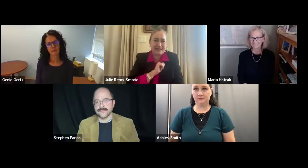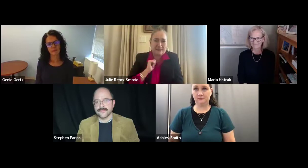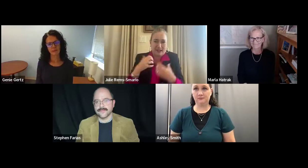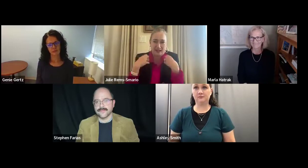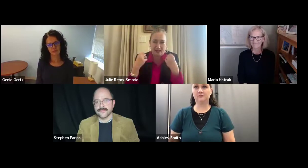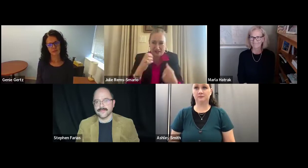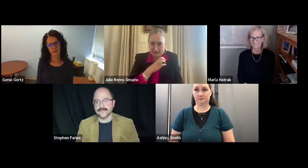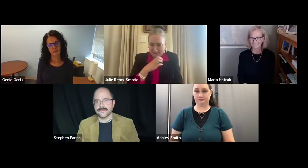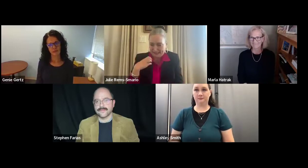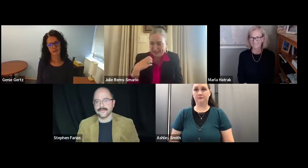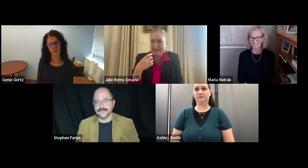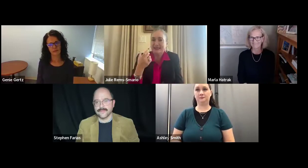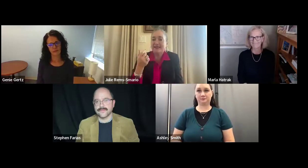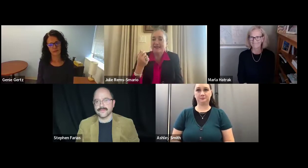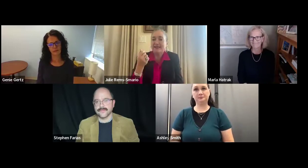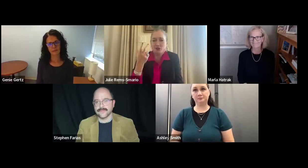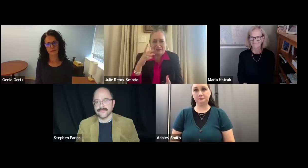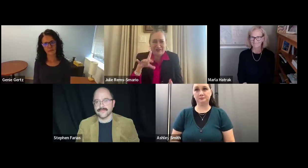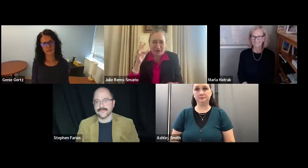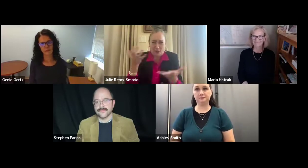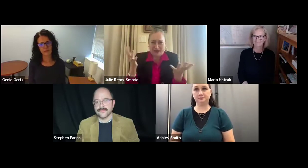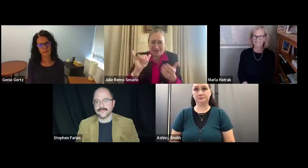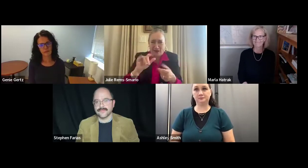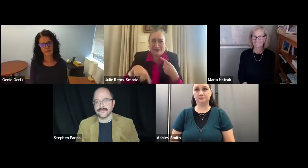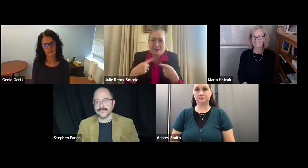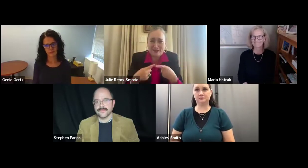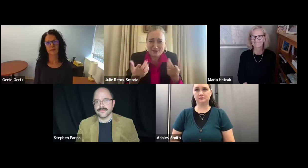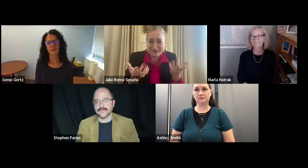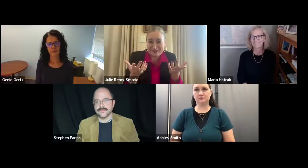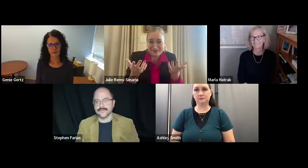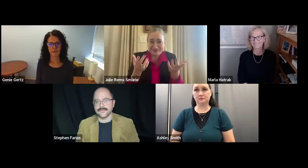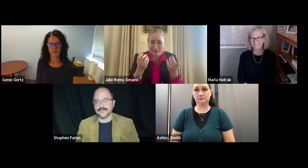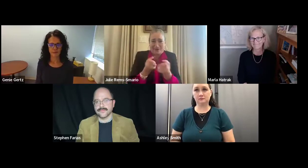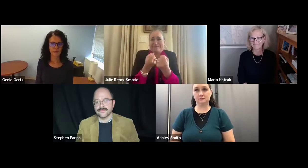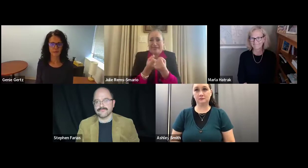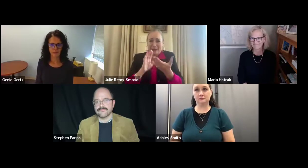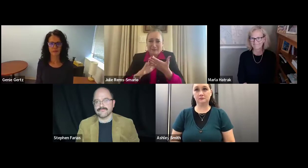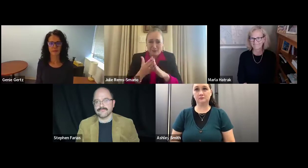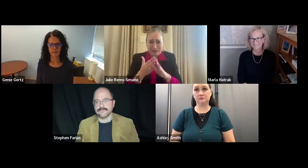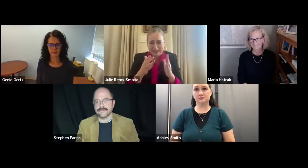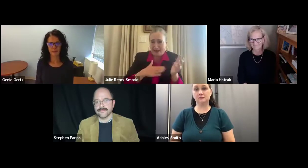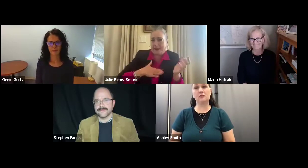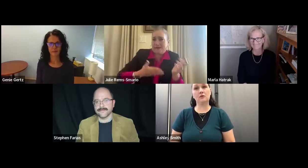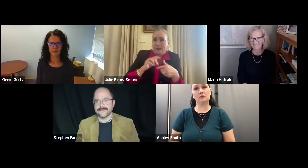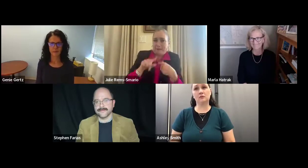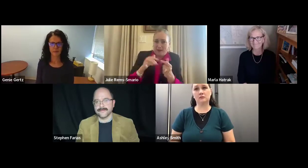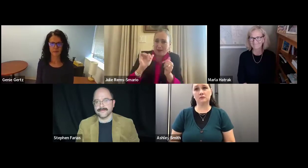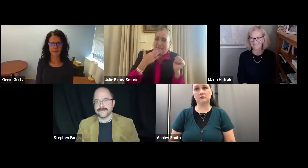health and for abilities for to establish a committee to find out what they could do to advocate and support the